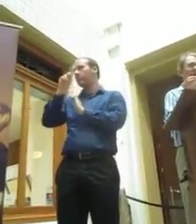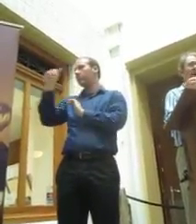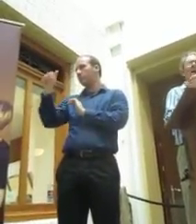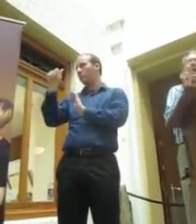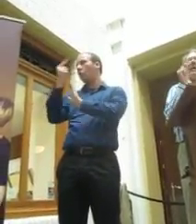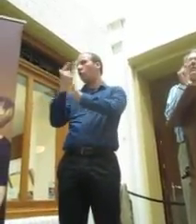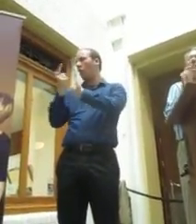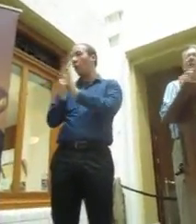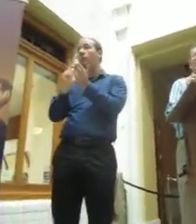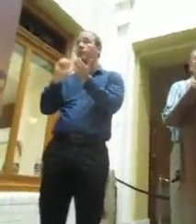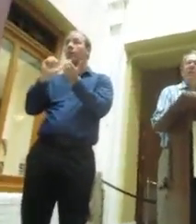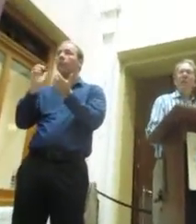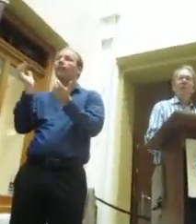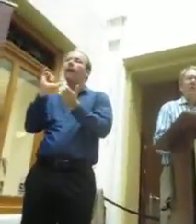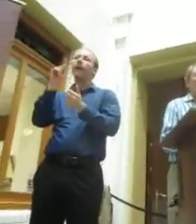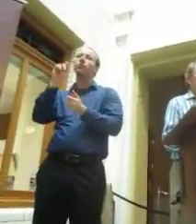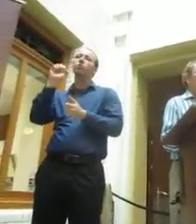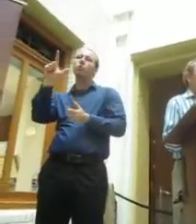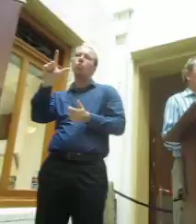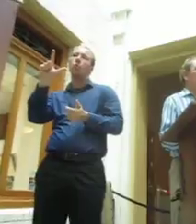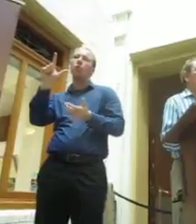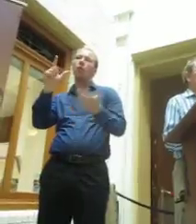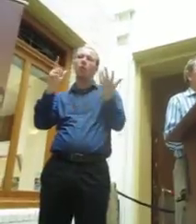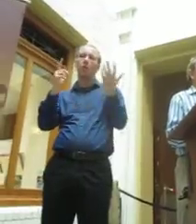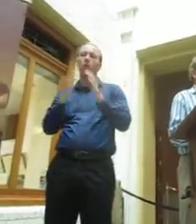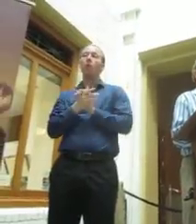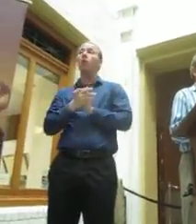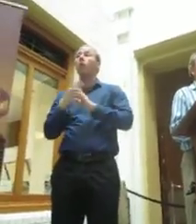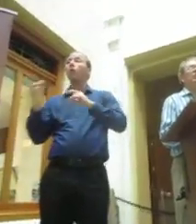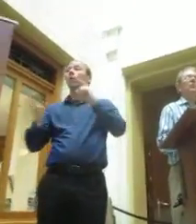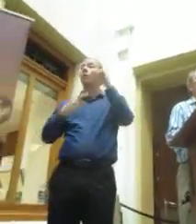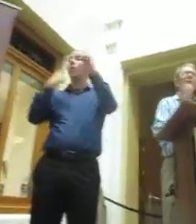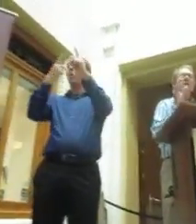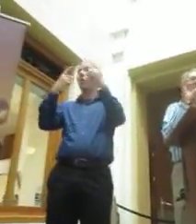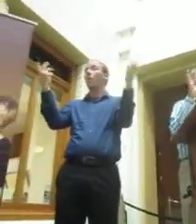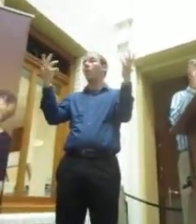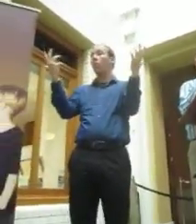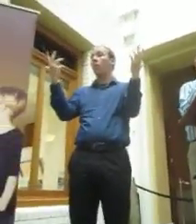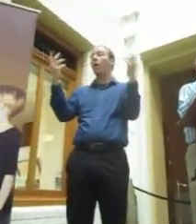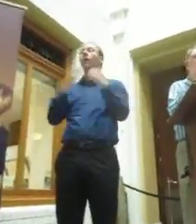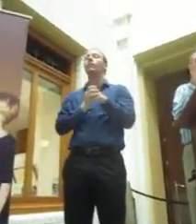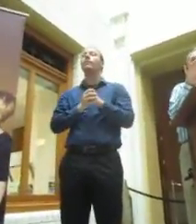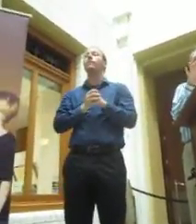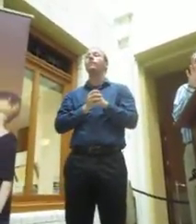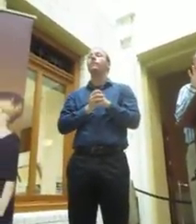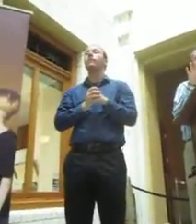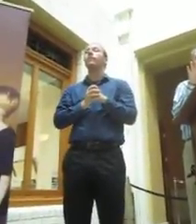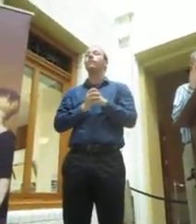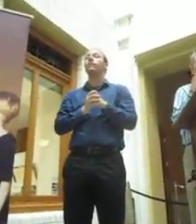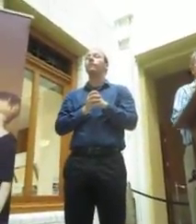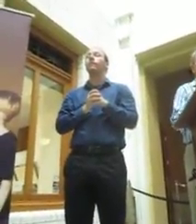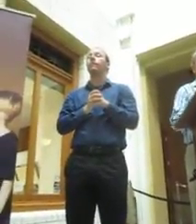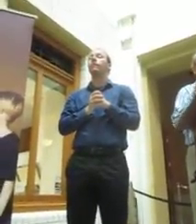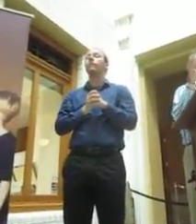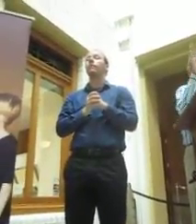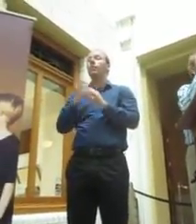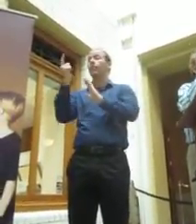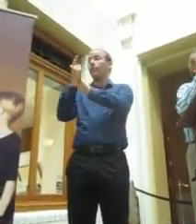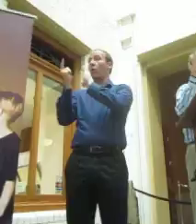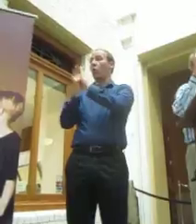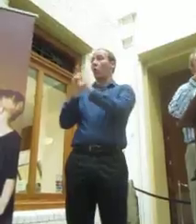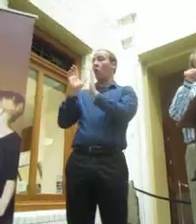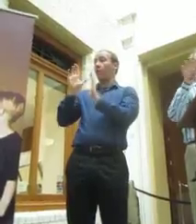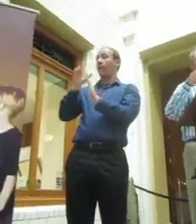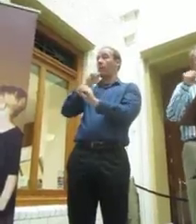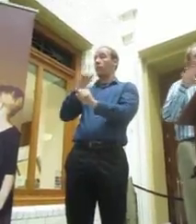tools. And the objective of what we're trying to accomplish essentially is to bring the promises contained in those laws into